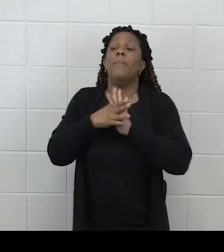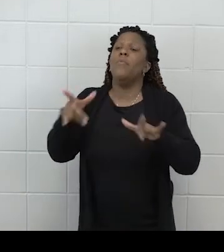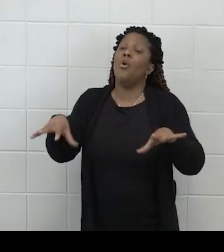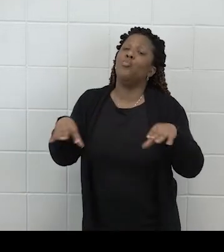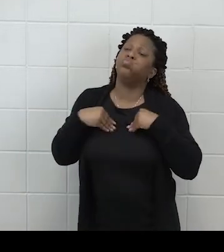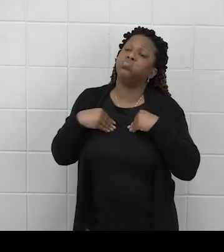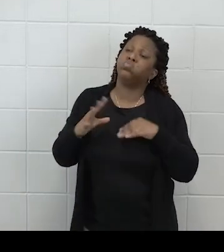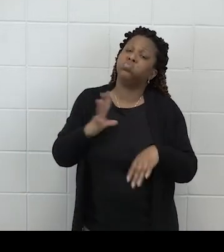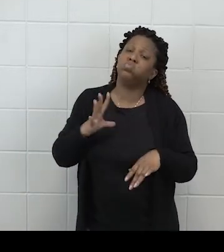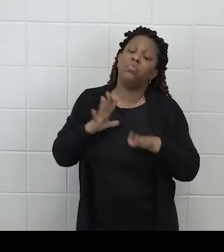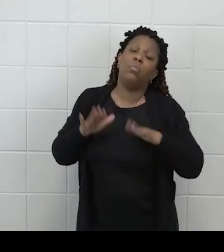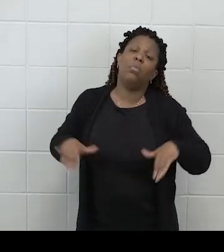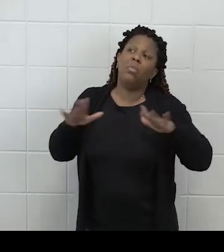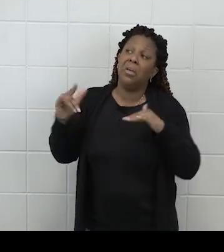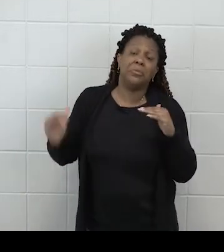Amen.